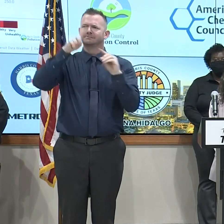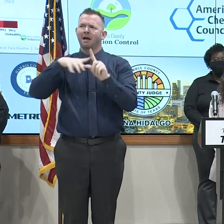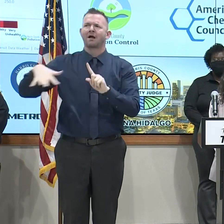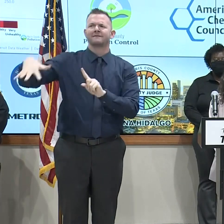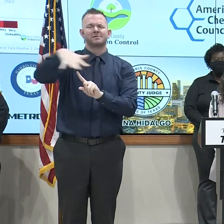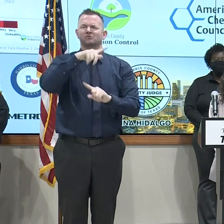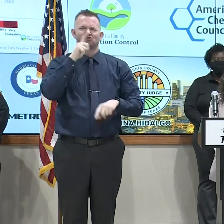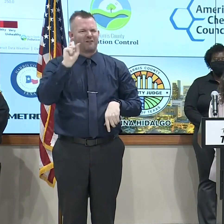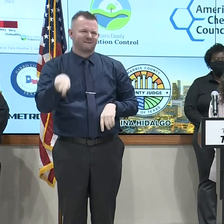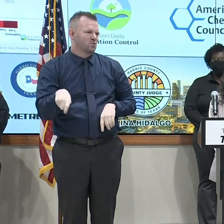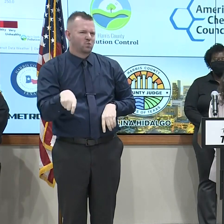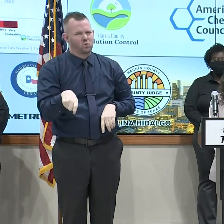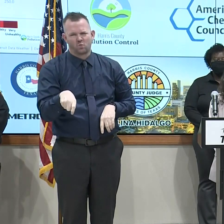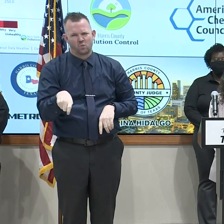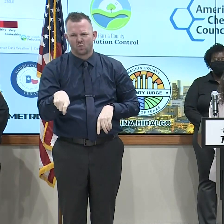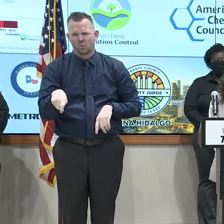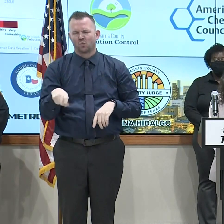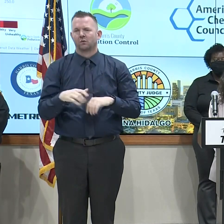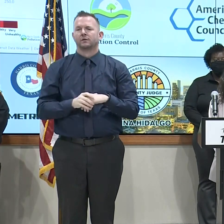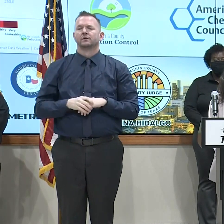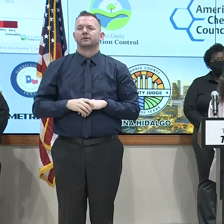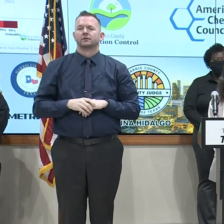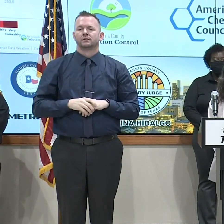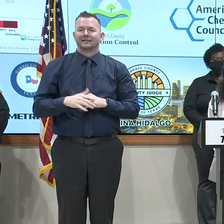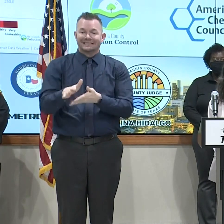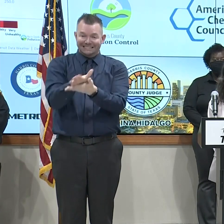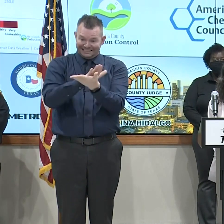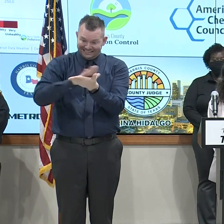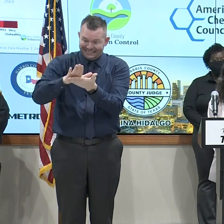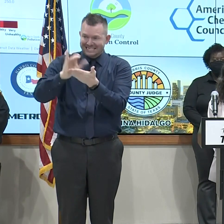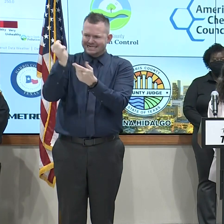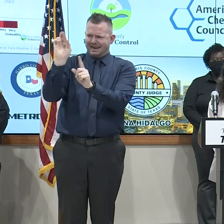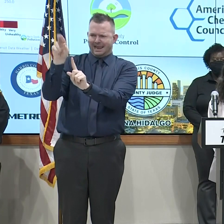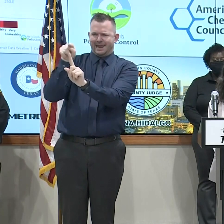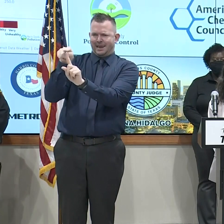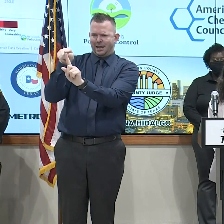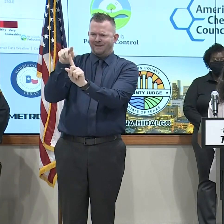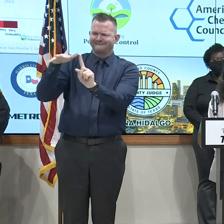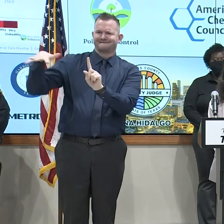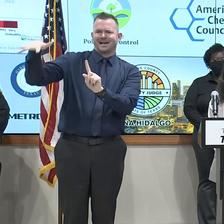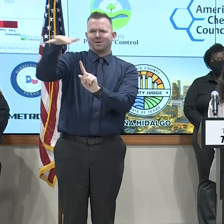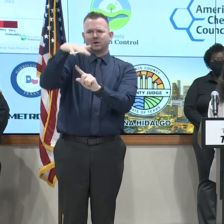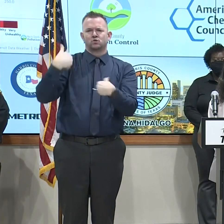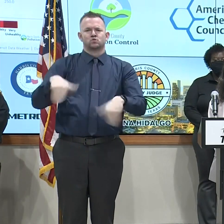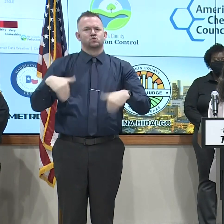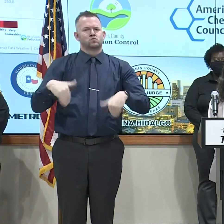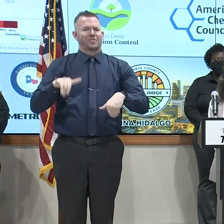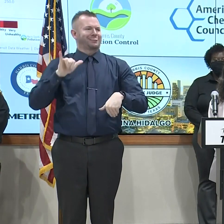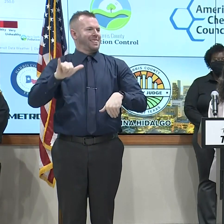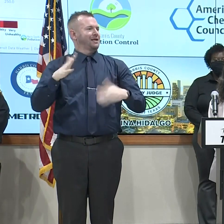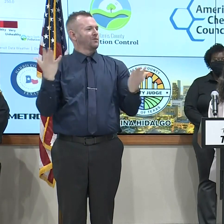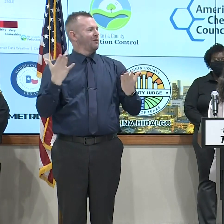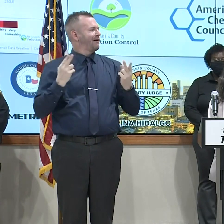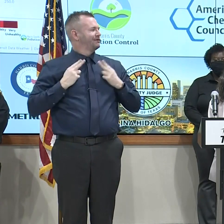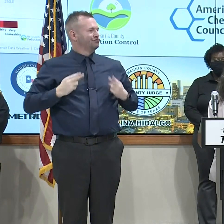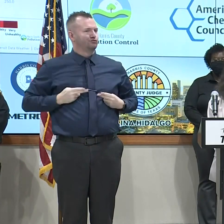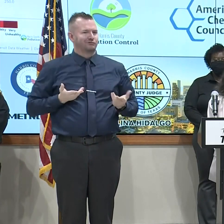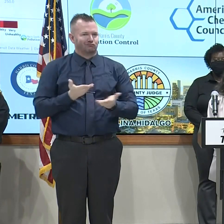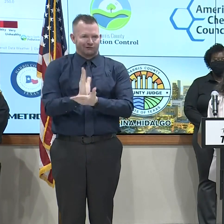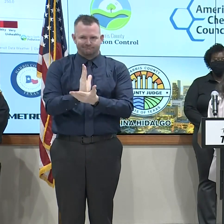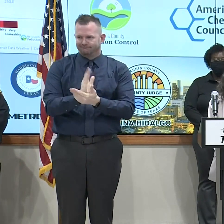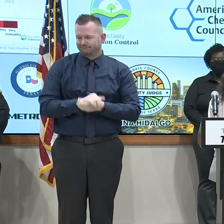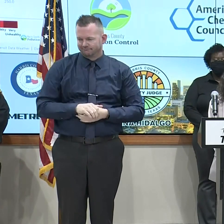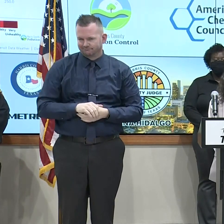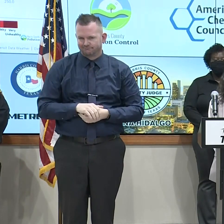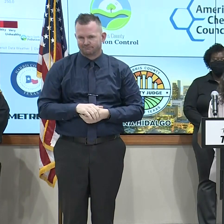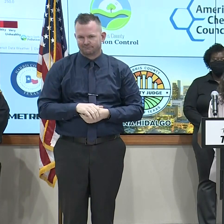their neighborhood. Clean air, water, and a clean environment are human rights, and we will act and are